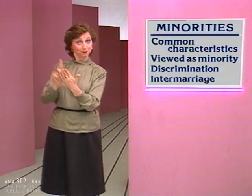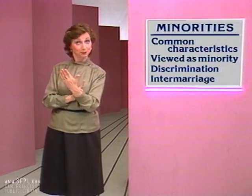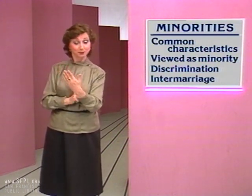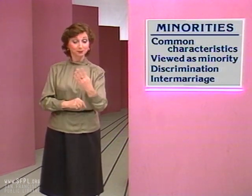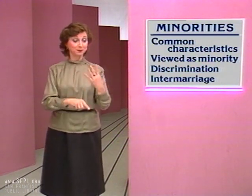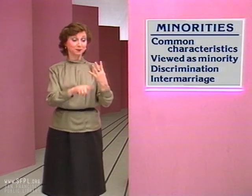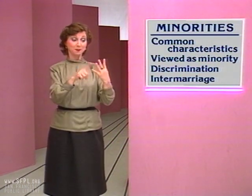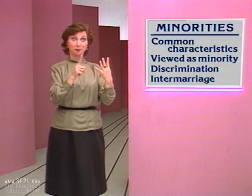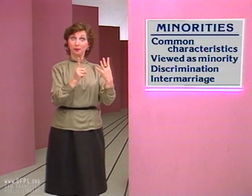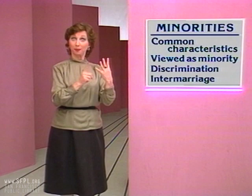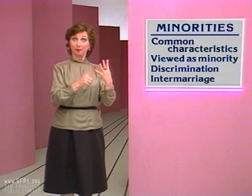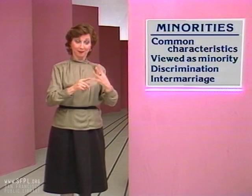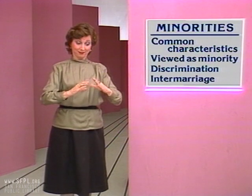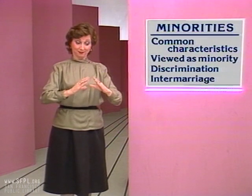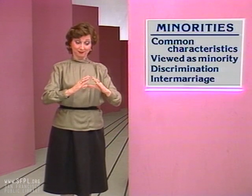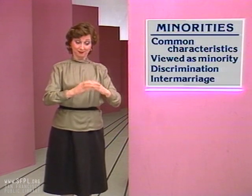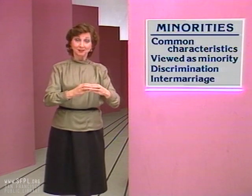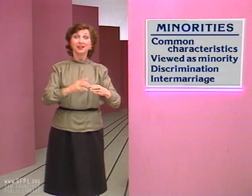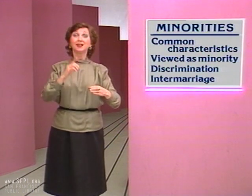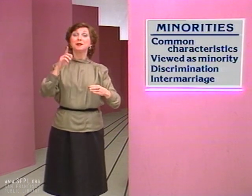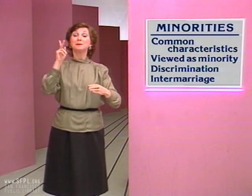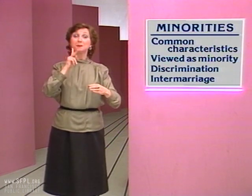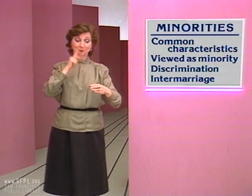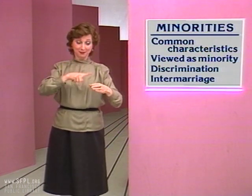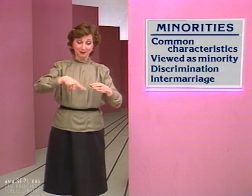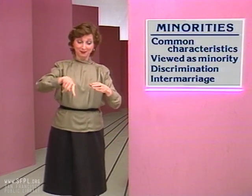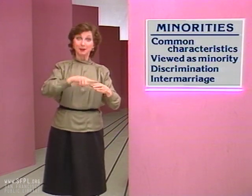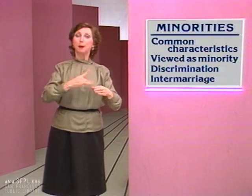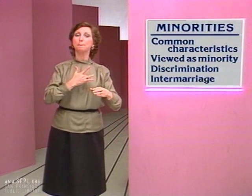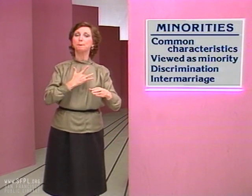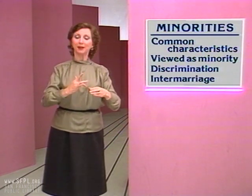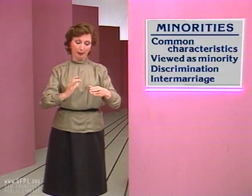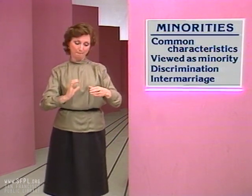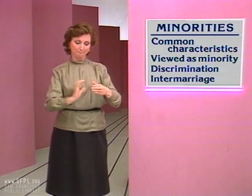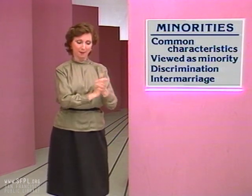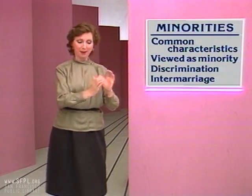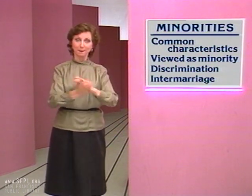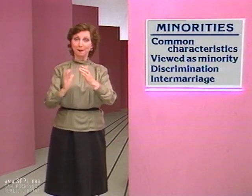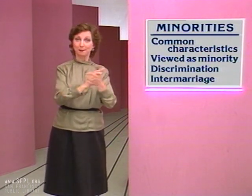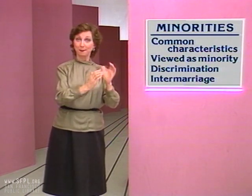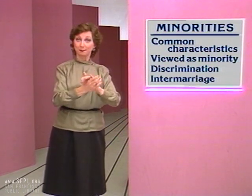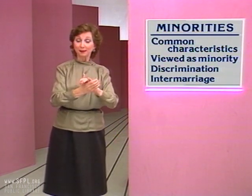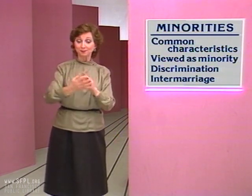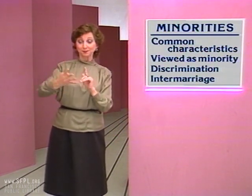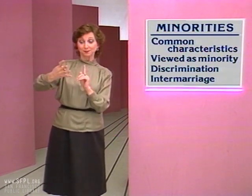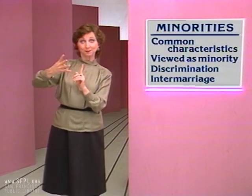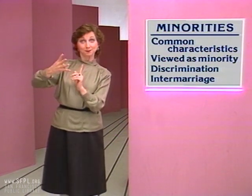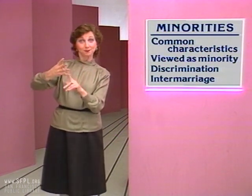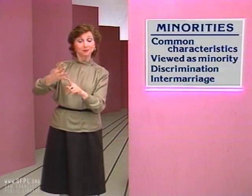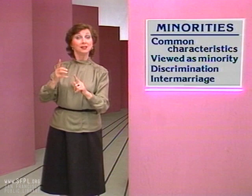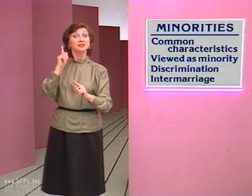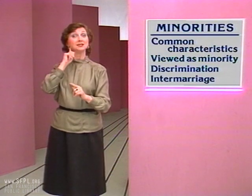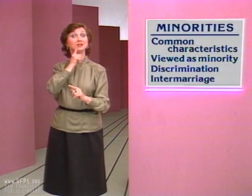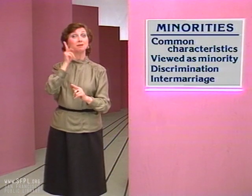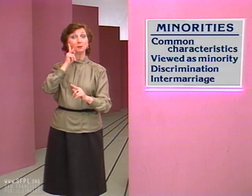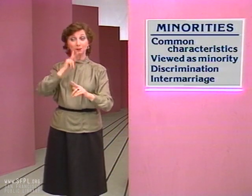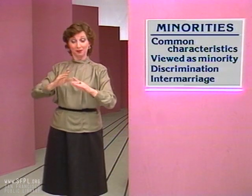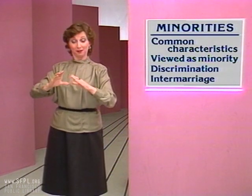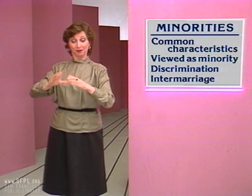the deaf experience. And finally, there's a general tendency to marry within one's own group. Among deaf individuals,